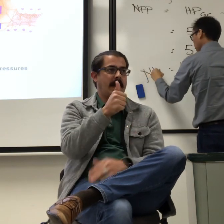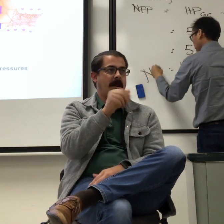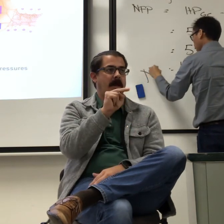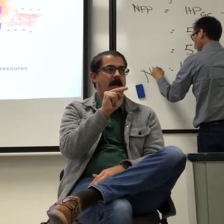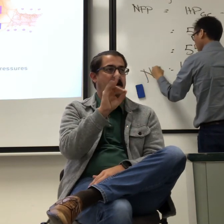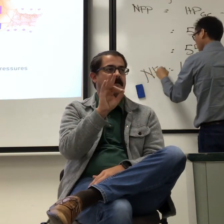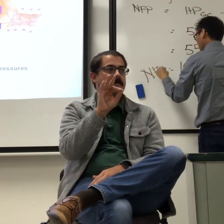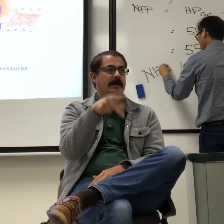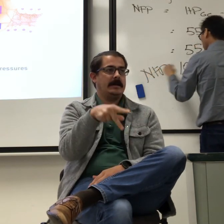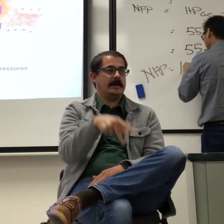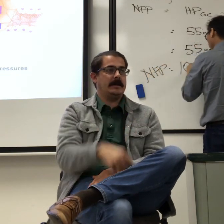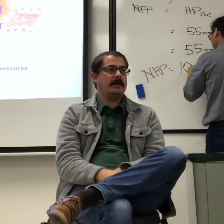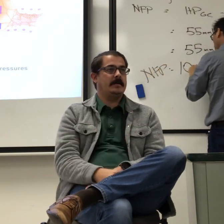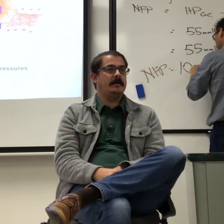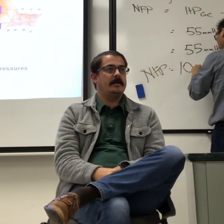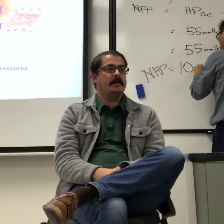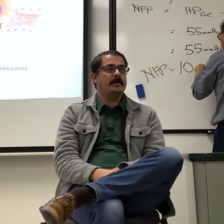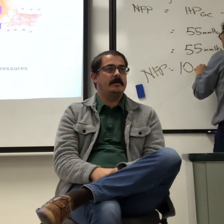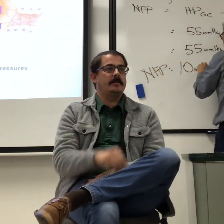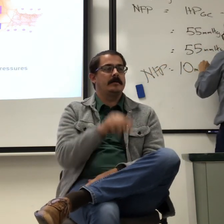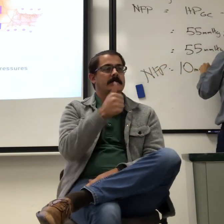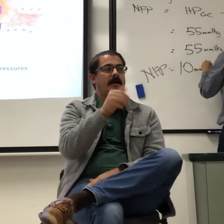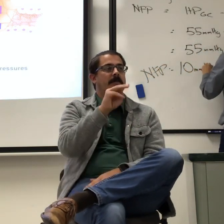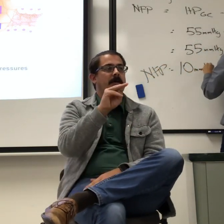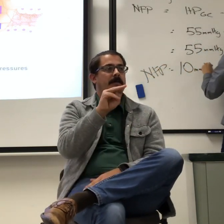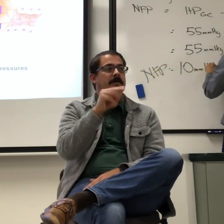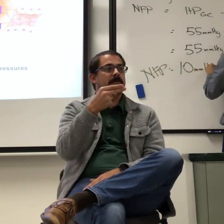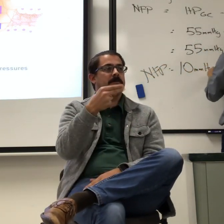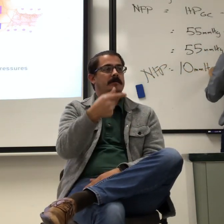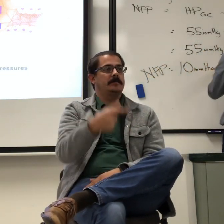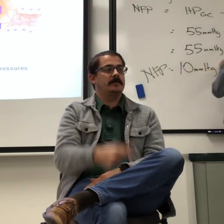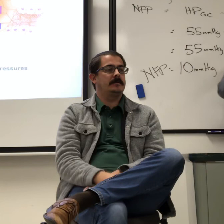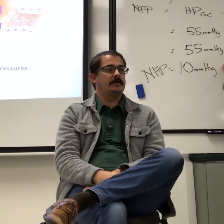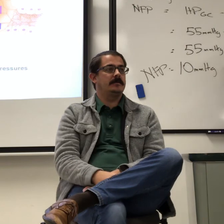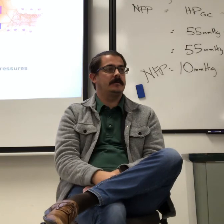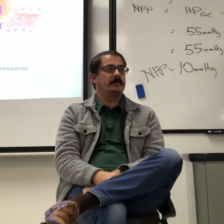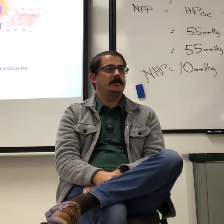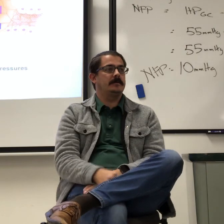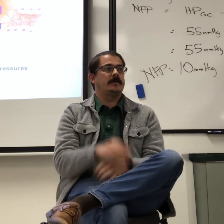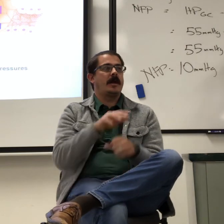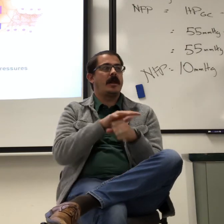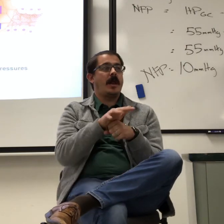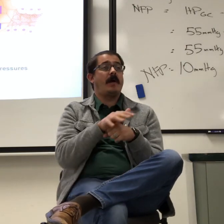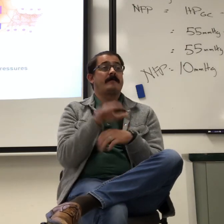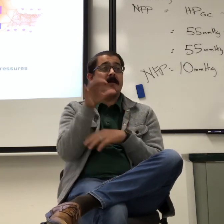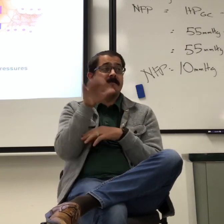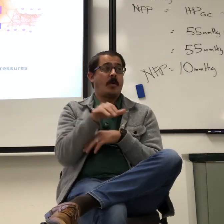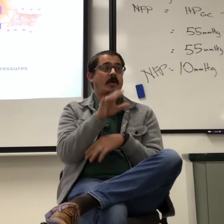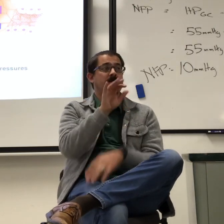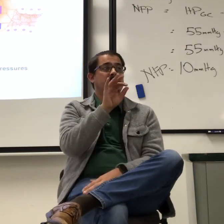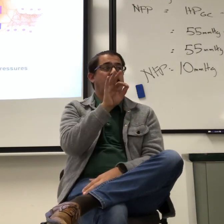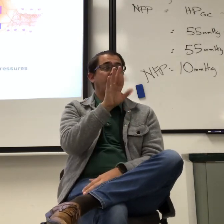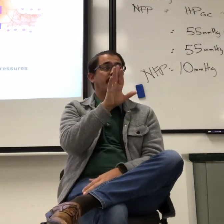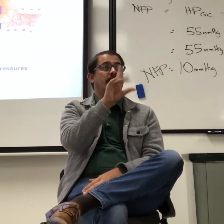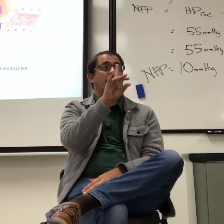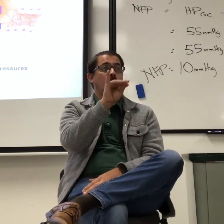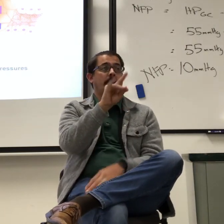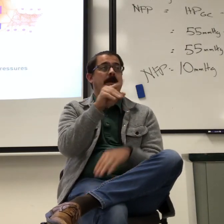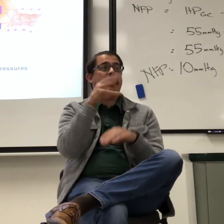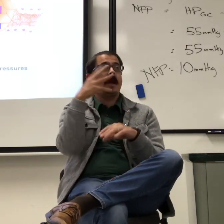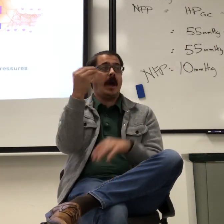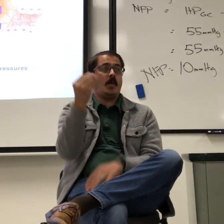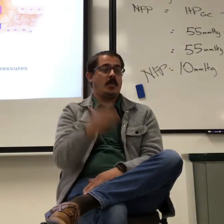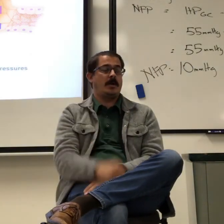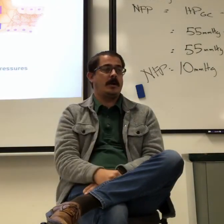NFP, 10 millimeters mercury. So you have enough to force fluids out. And